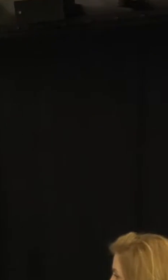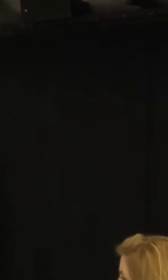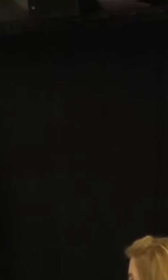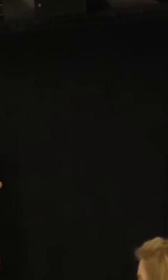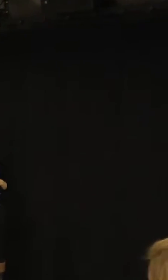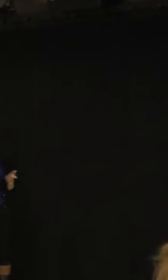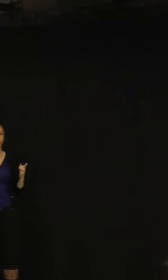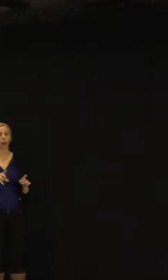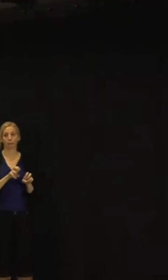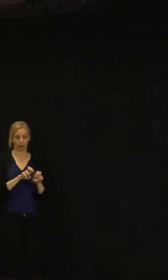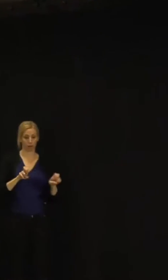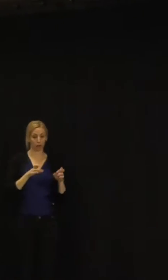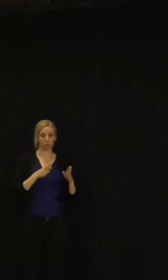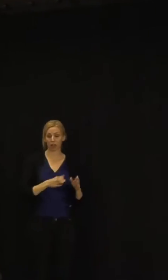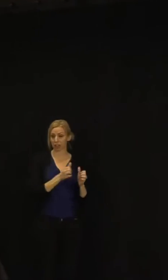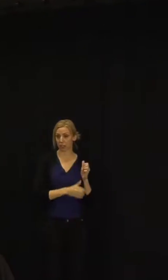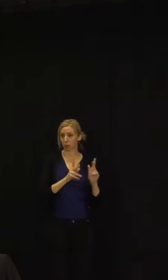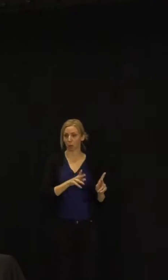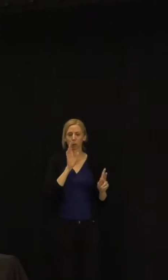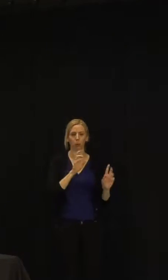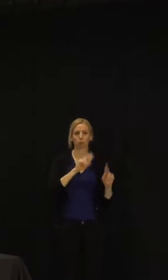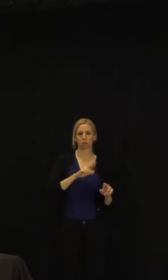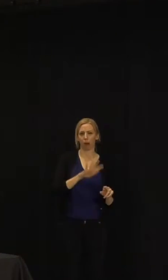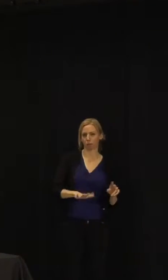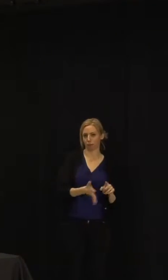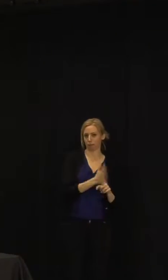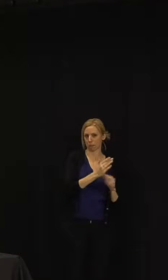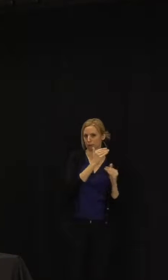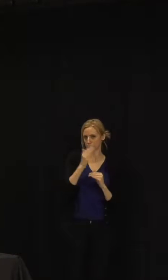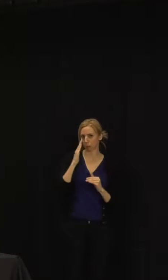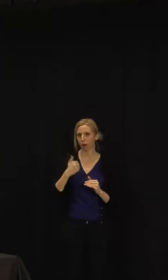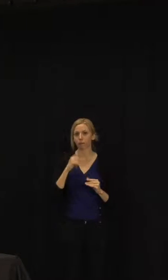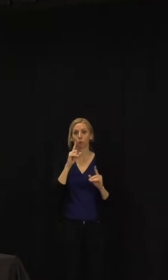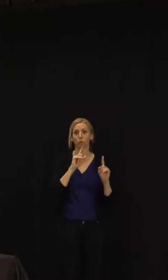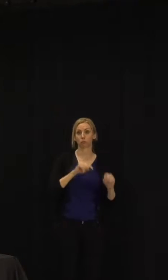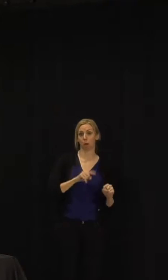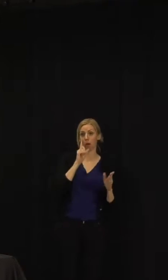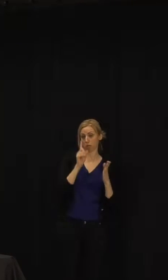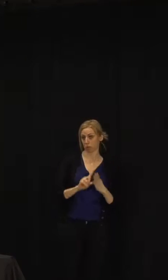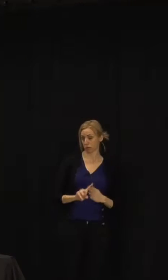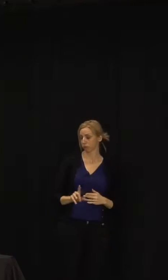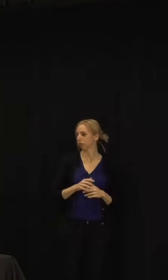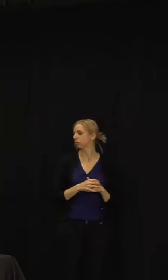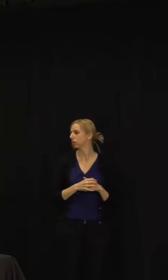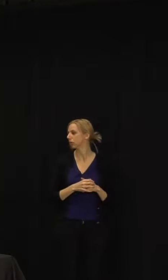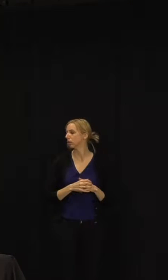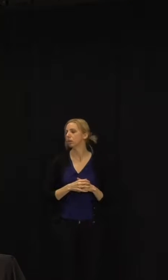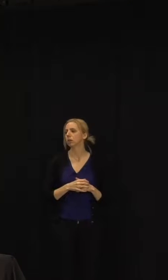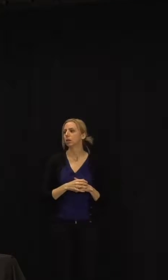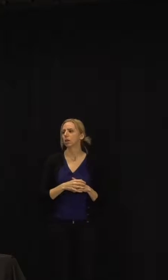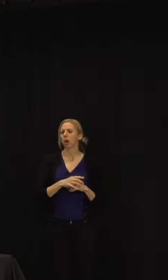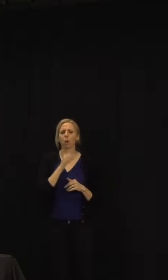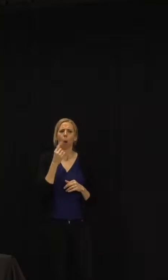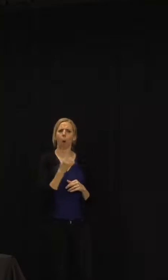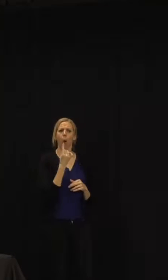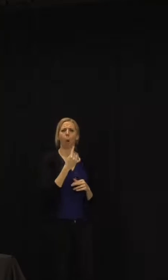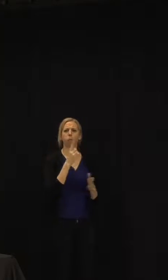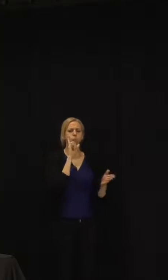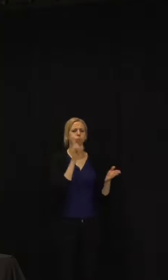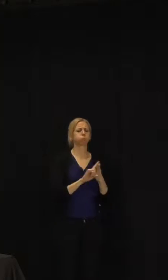panelists are going to respond, and they have around 5 minutes to respond to the research, not only what we heard, but also